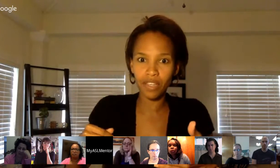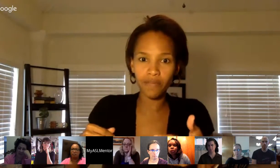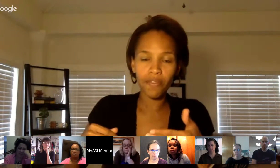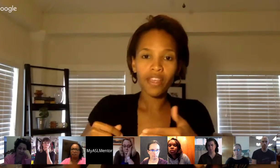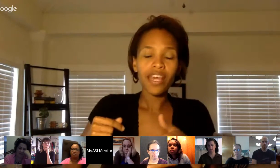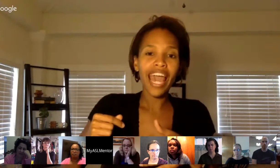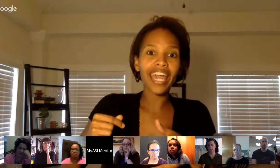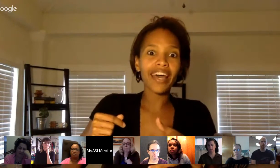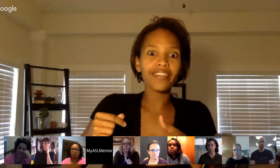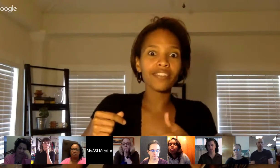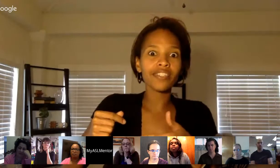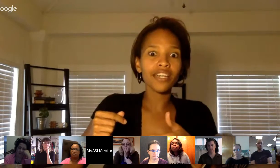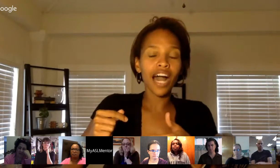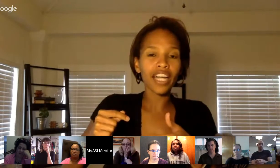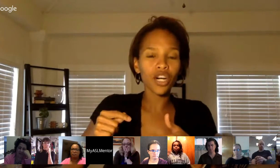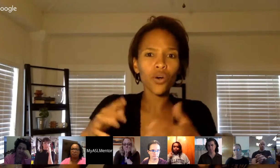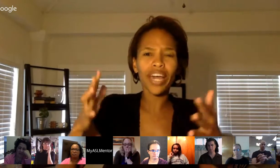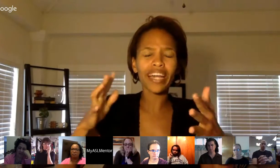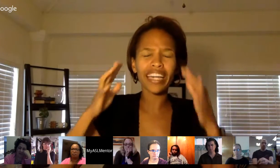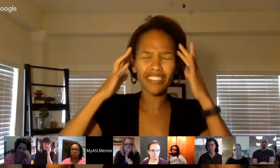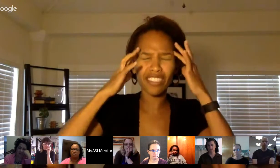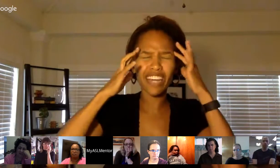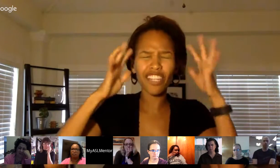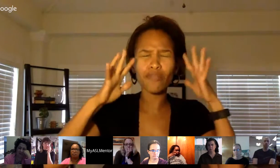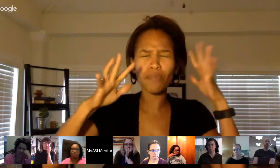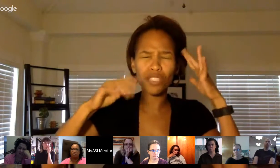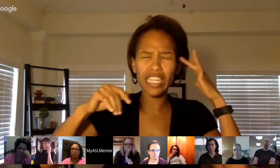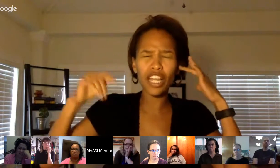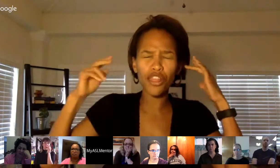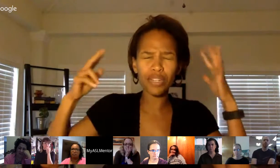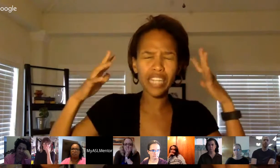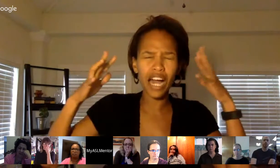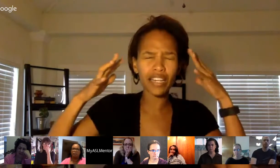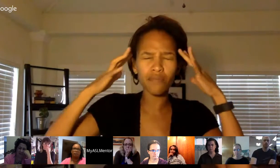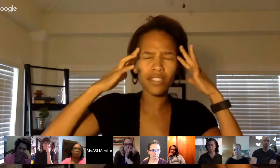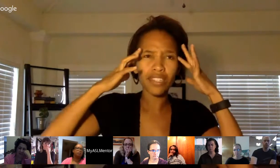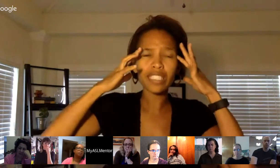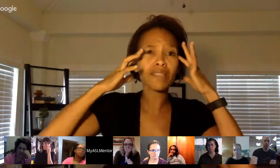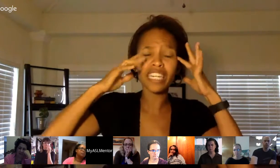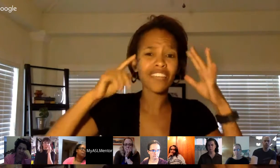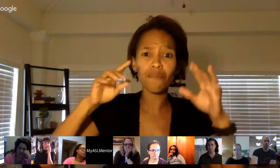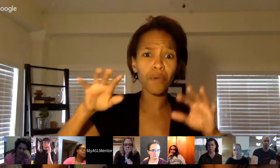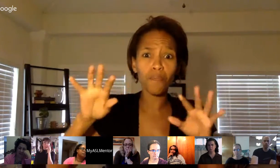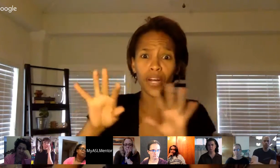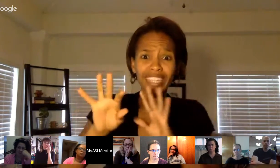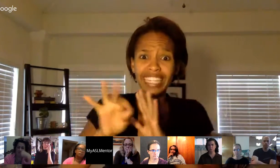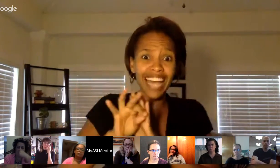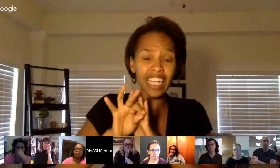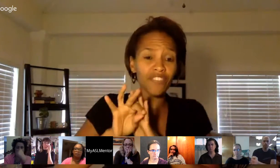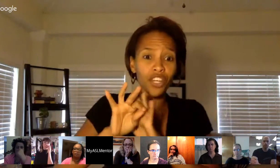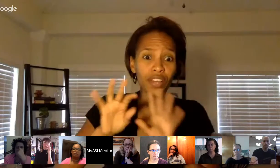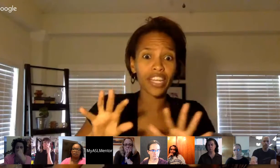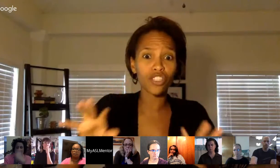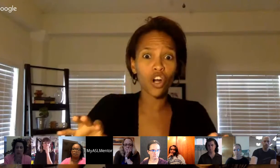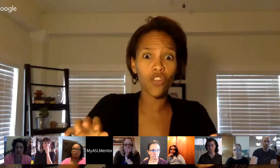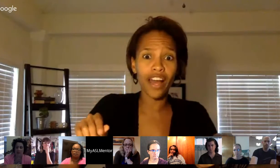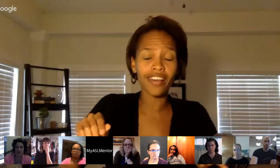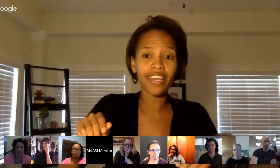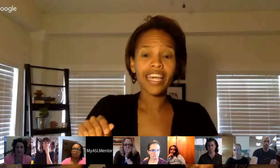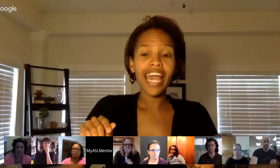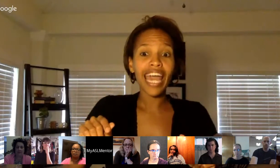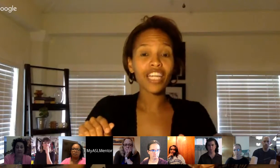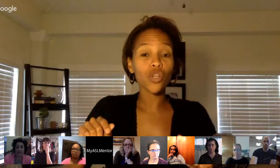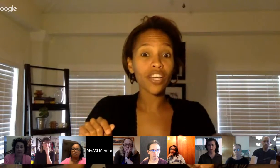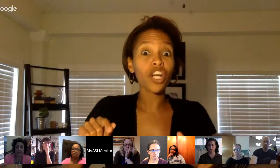they've asked me. And I go, okay, I can definitely remember seeing it 3 times. Sometimes I can even pinpoint the exact video that I saw